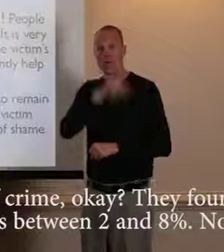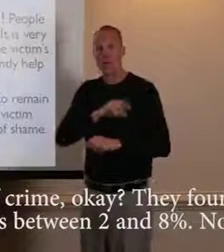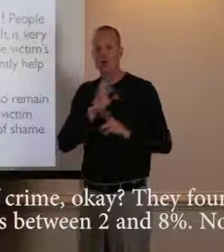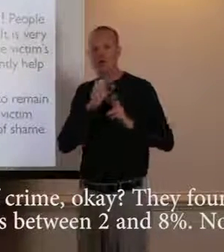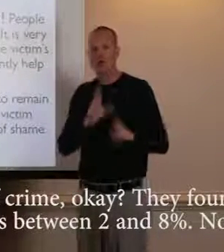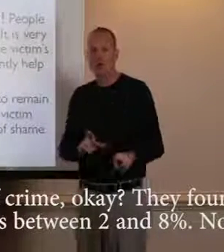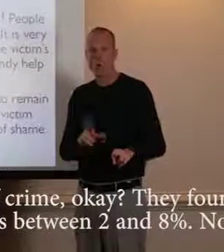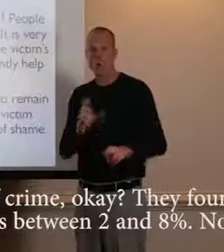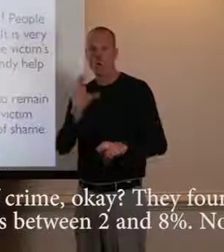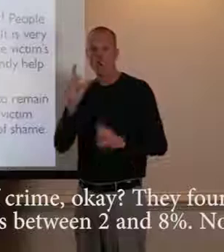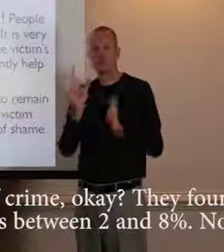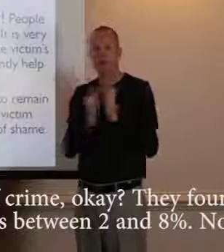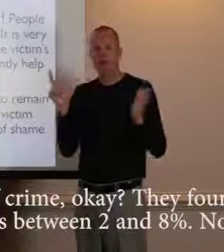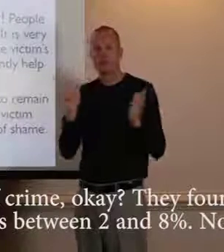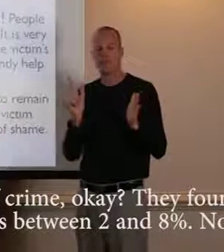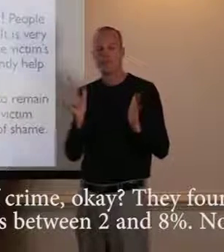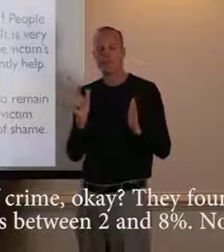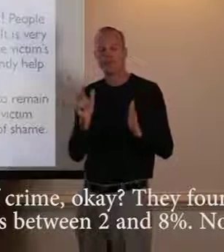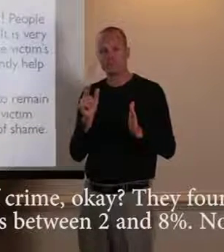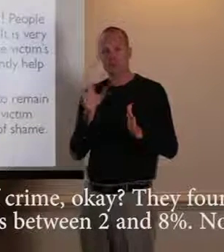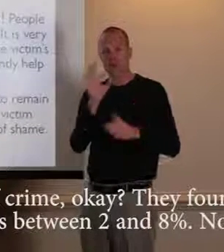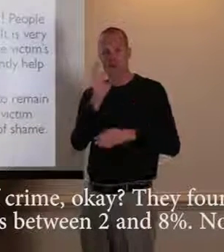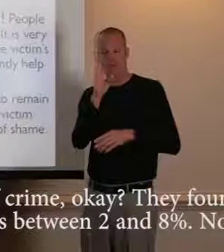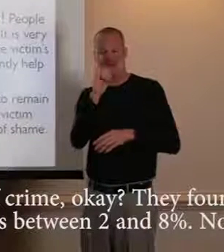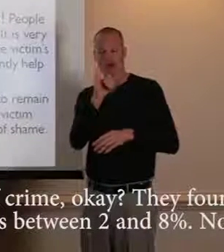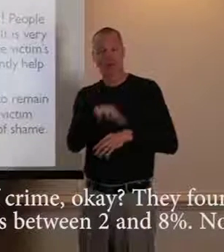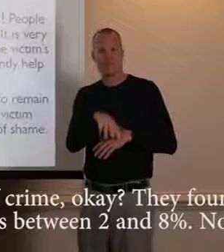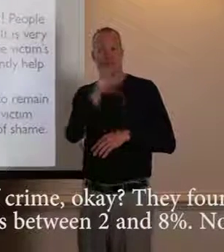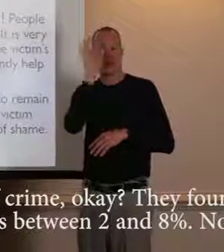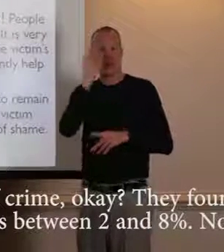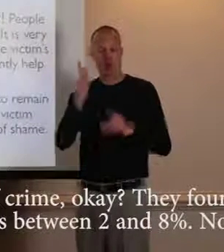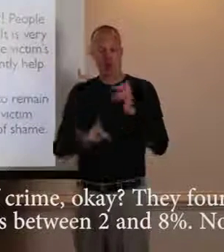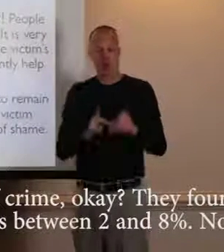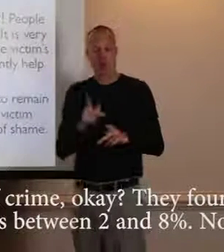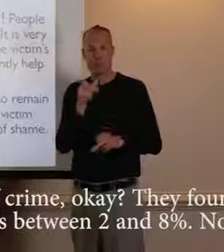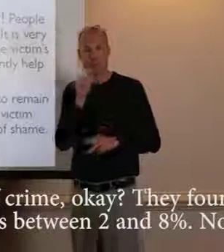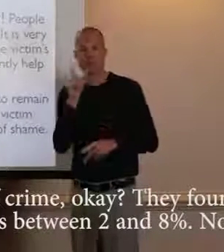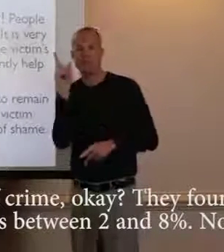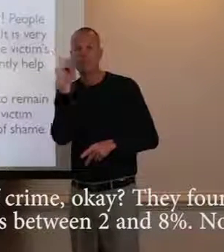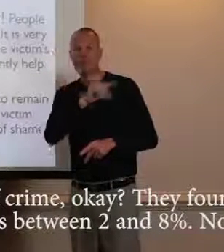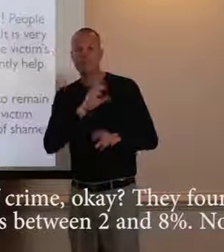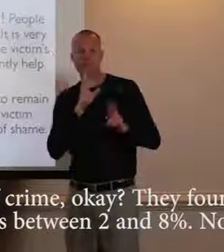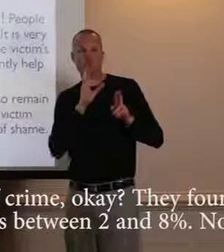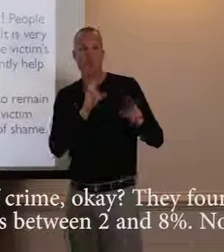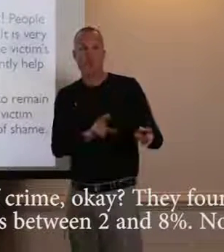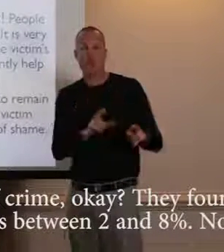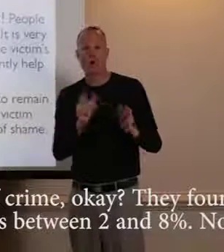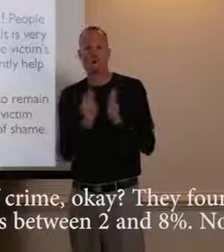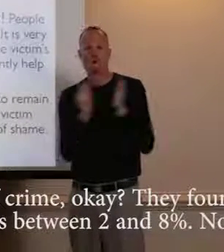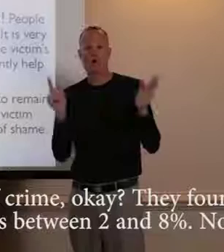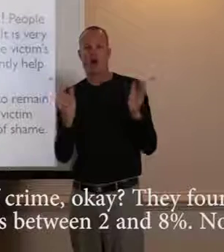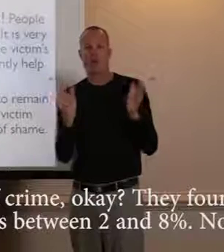okay? They found that people false report crimes between 2 and